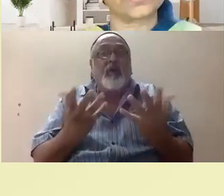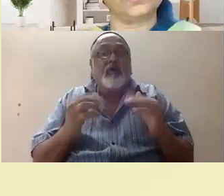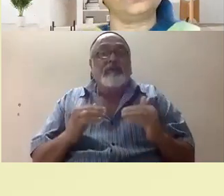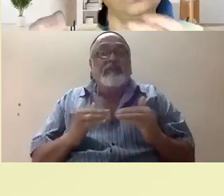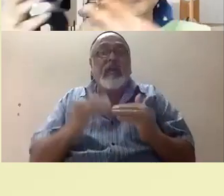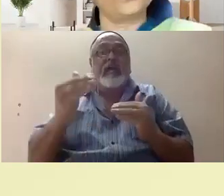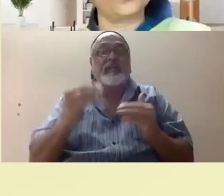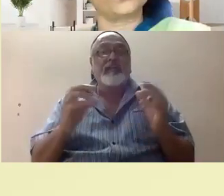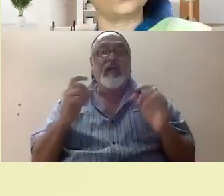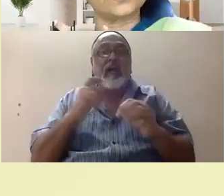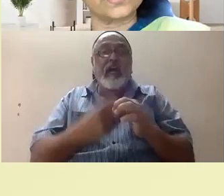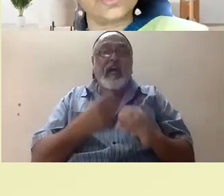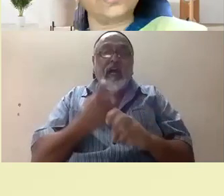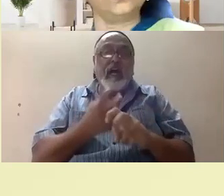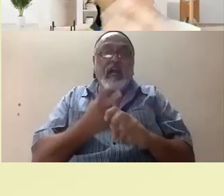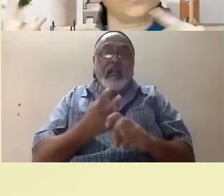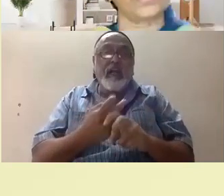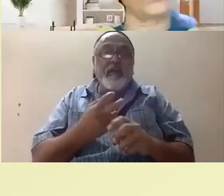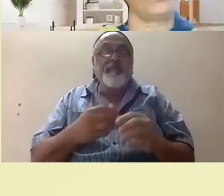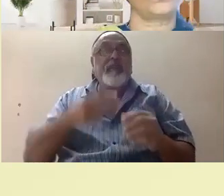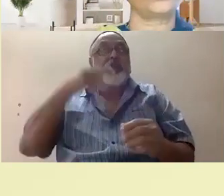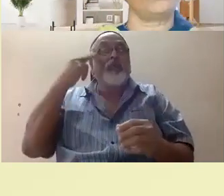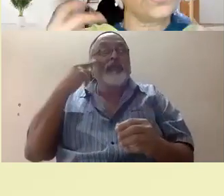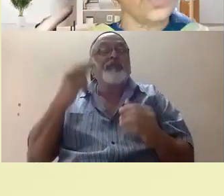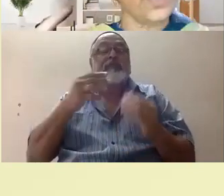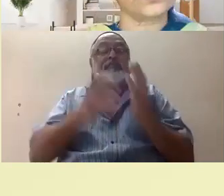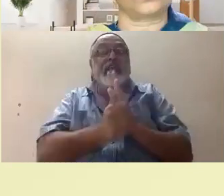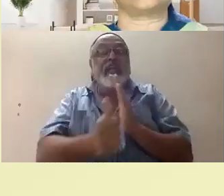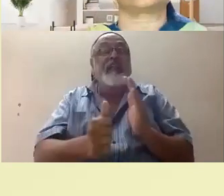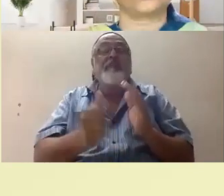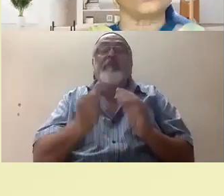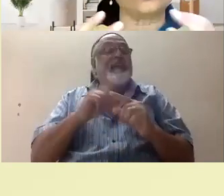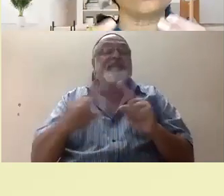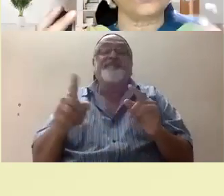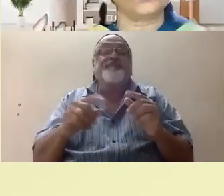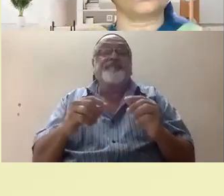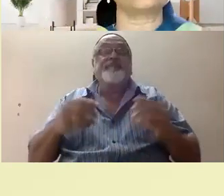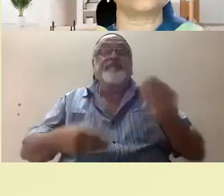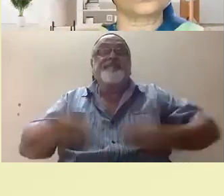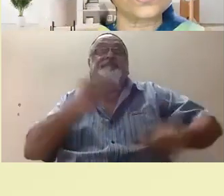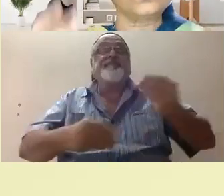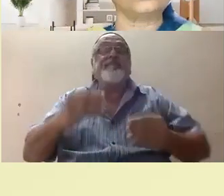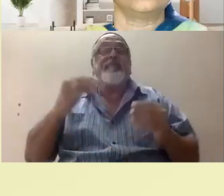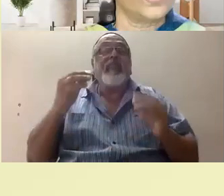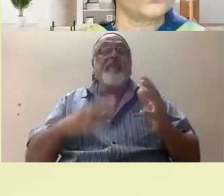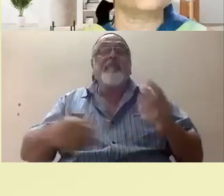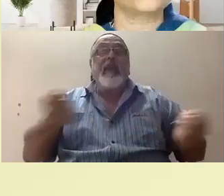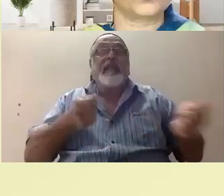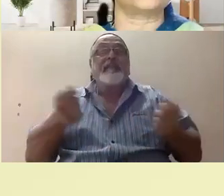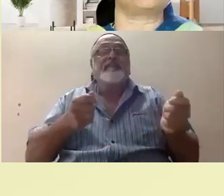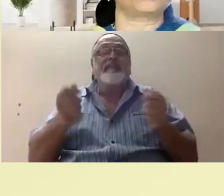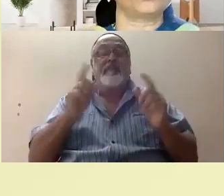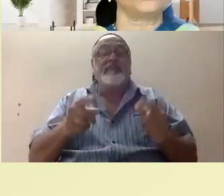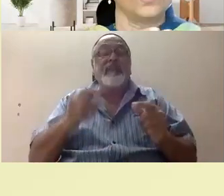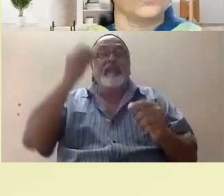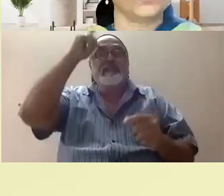is a skill, beautician is a skill. But entrepreneurship is not a skill. So that those are things which still needs to